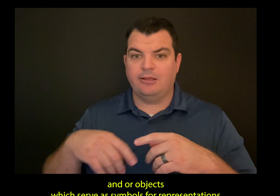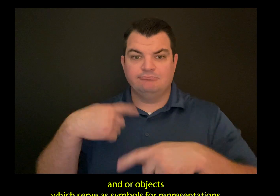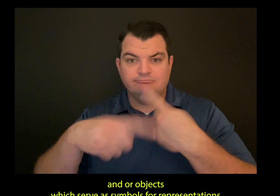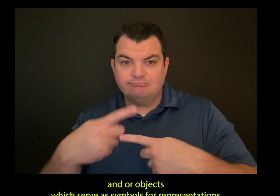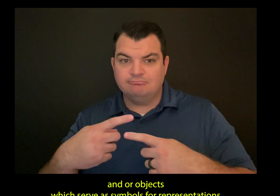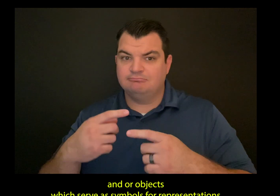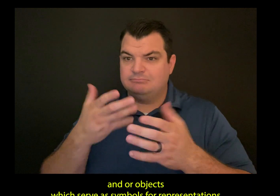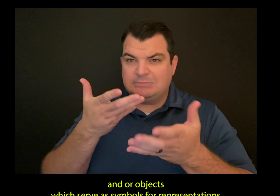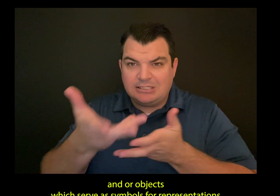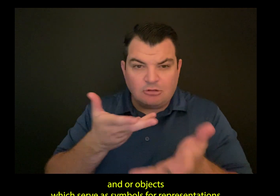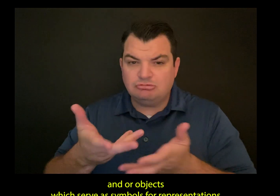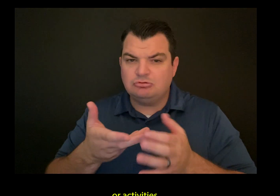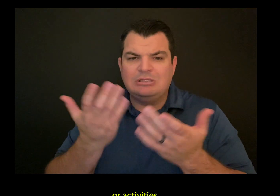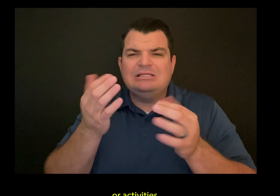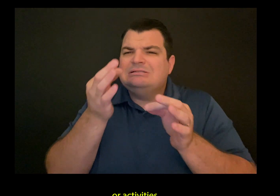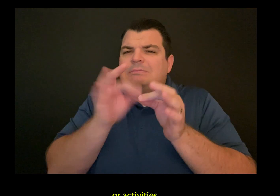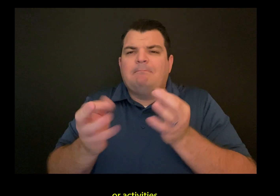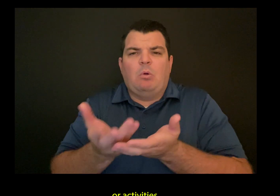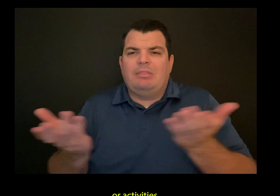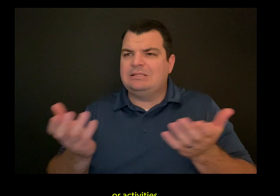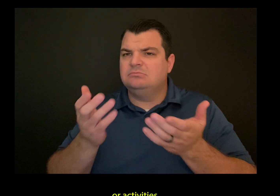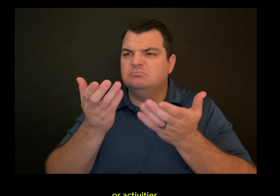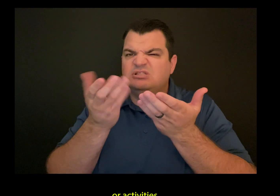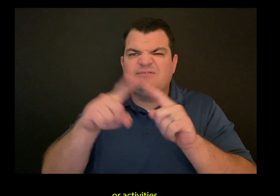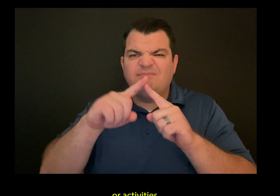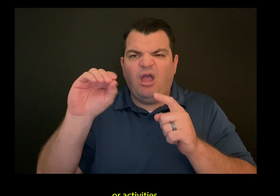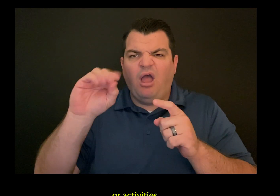as symbols for representations for activities.